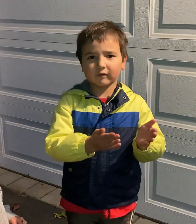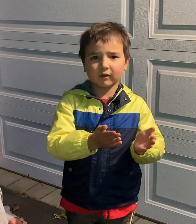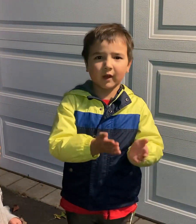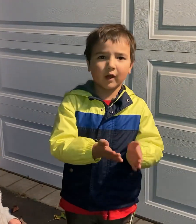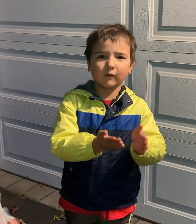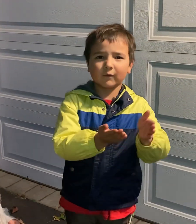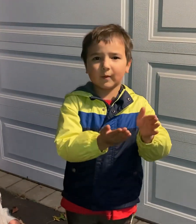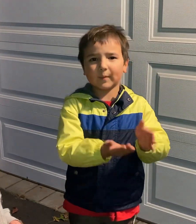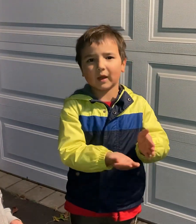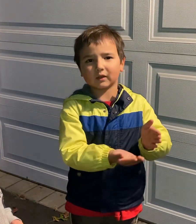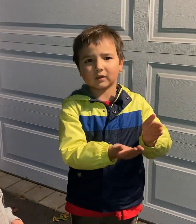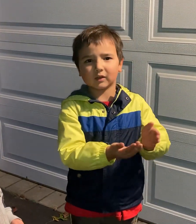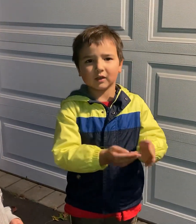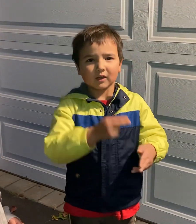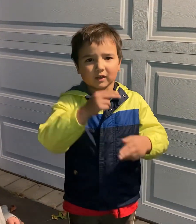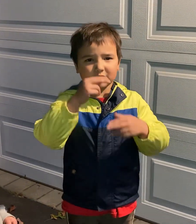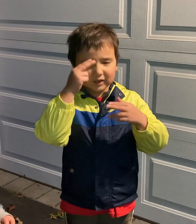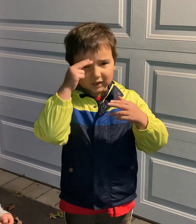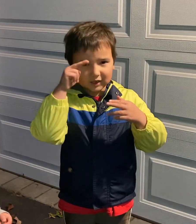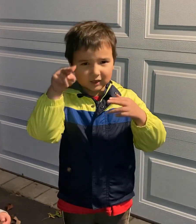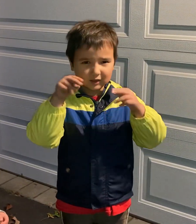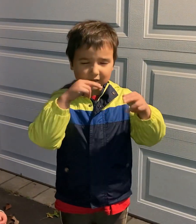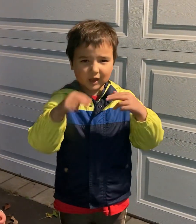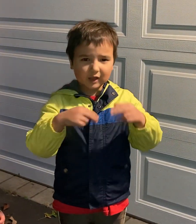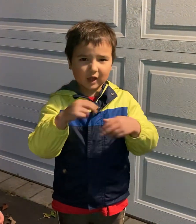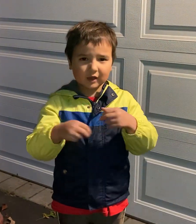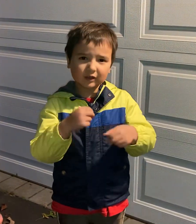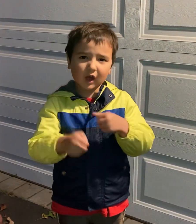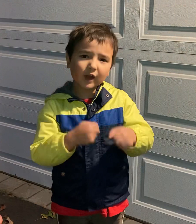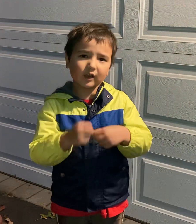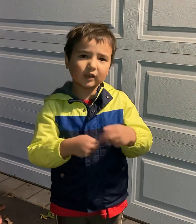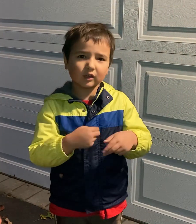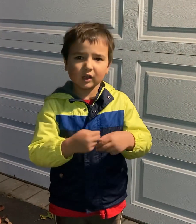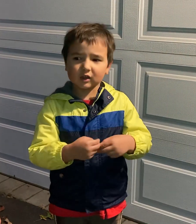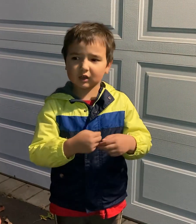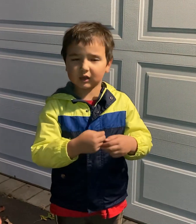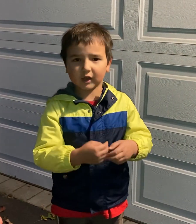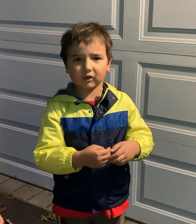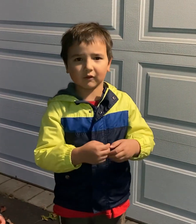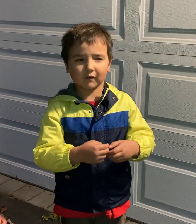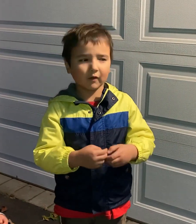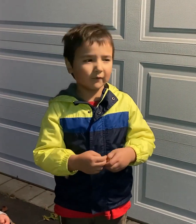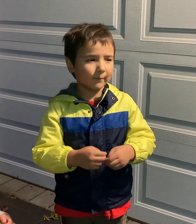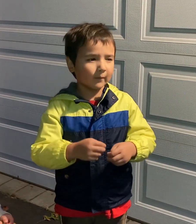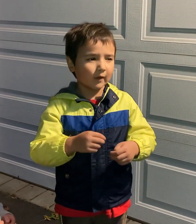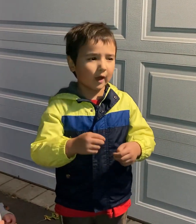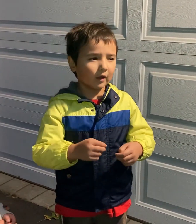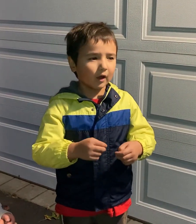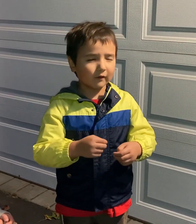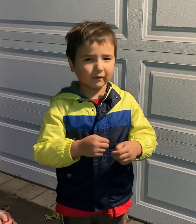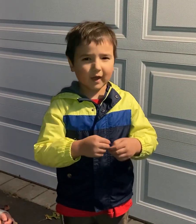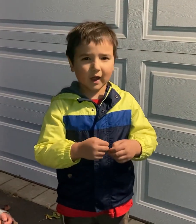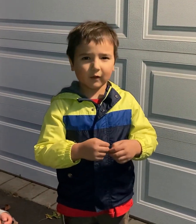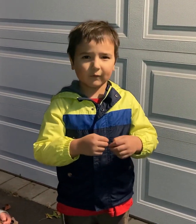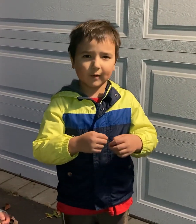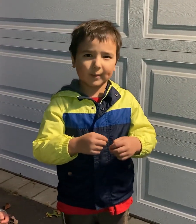of the alphabet. C and say in silence, the letters of the alphabet.